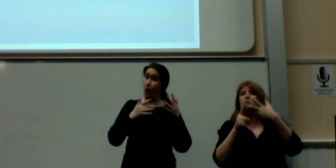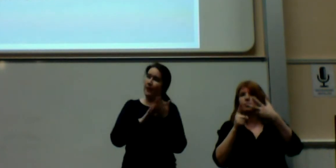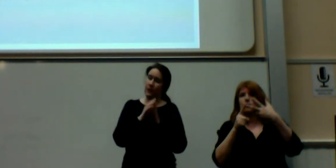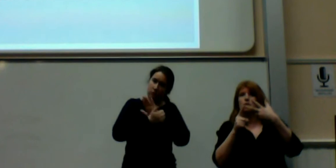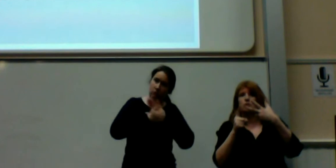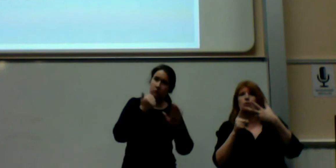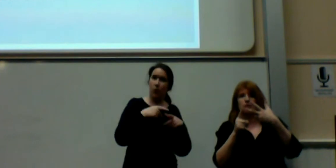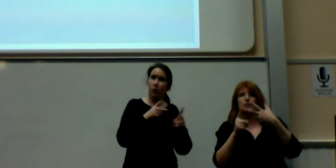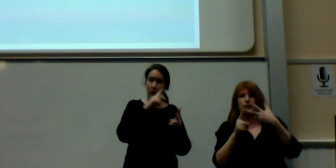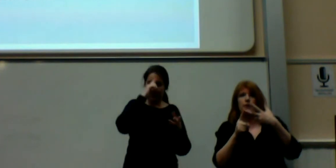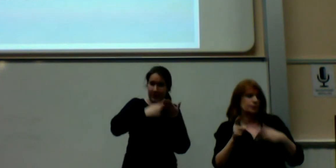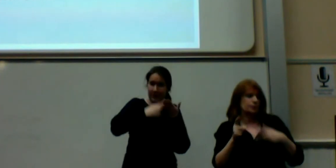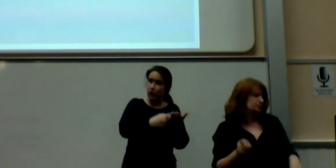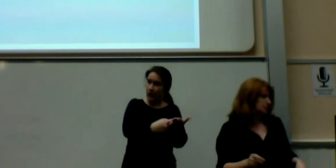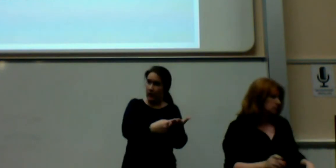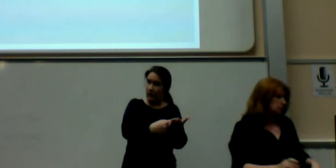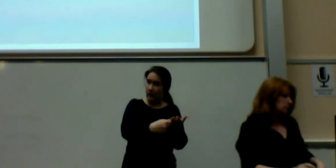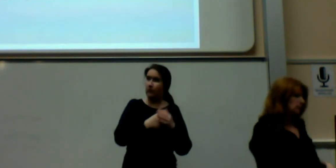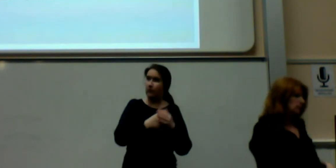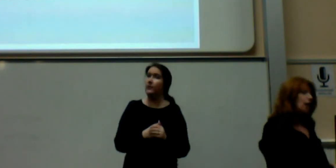in post-conventional reasoning?